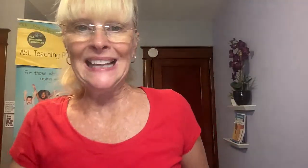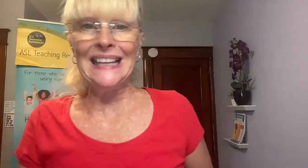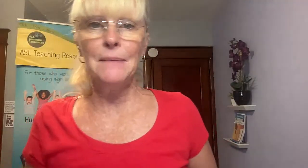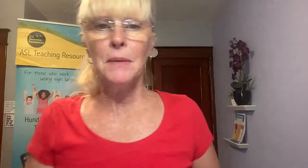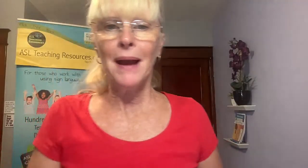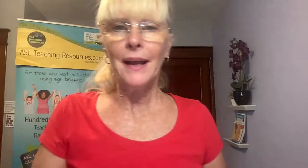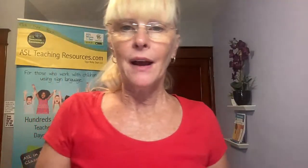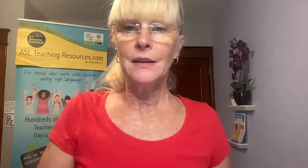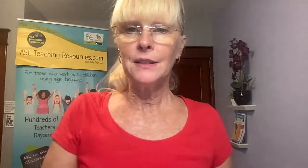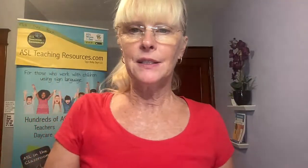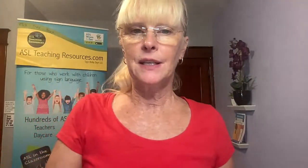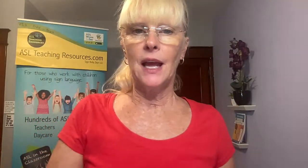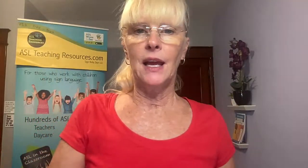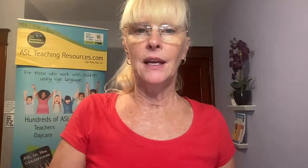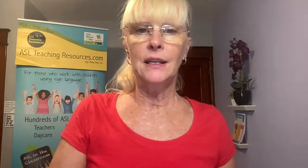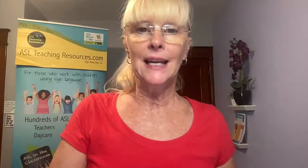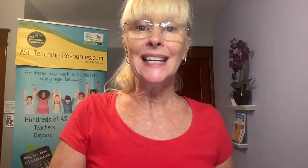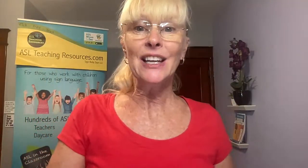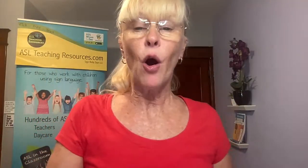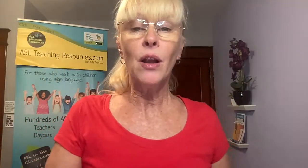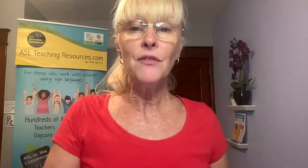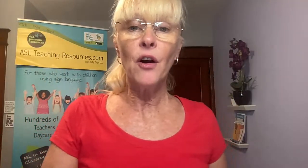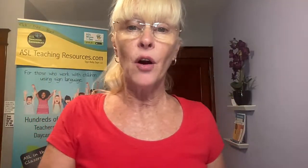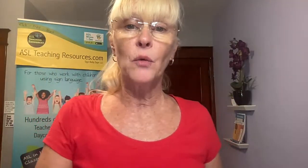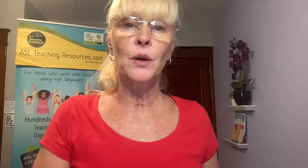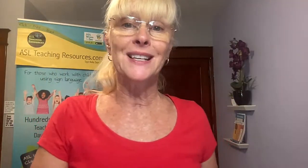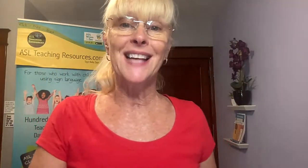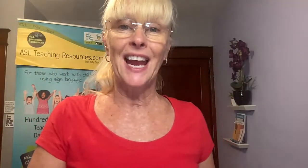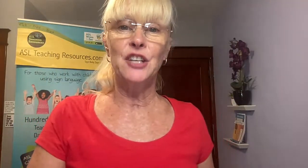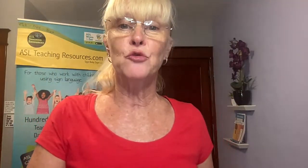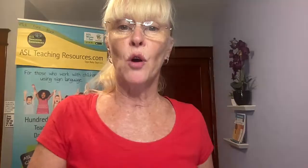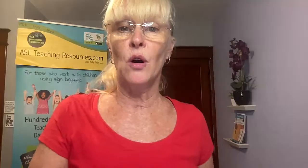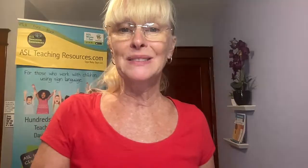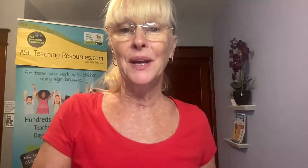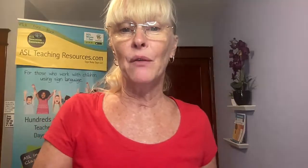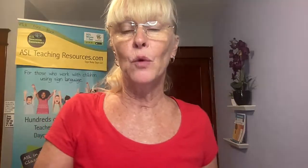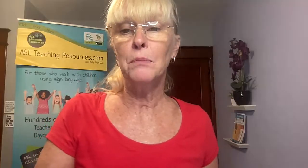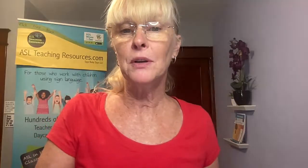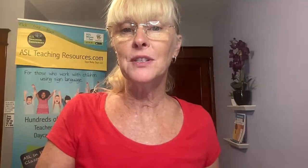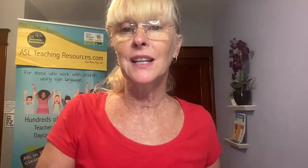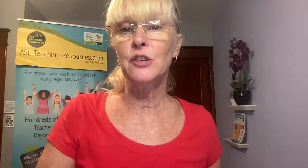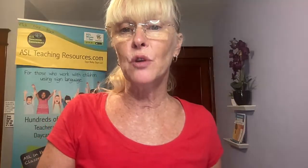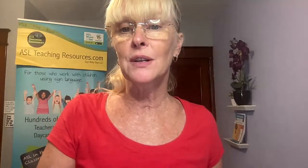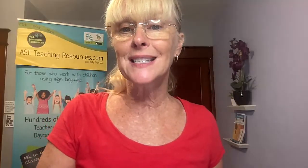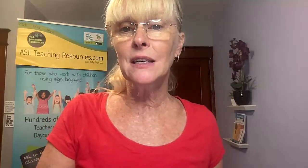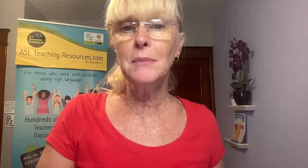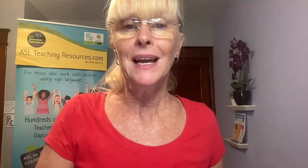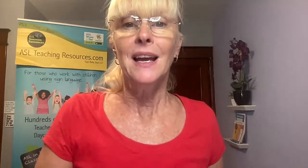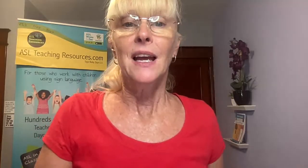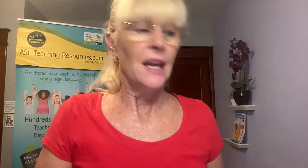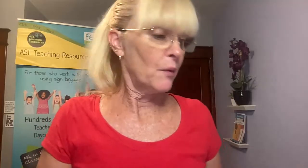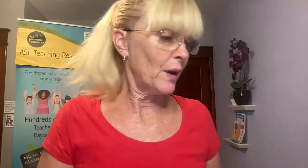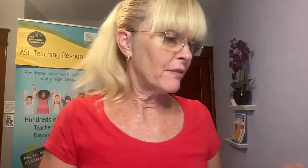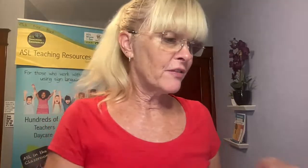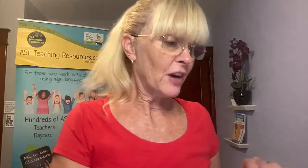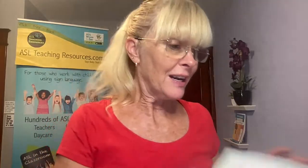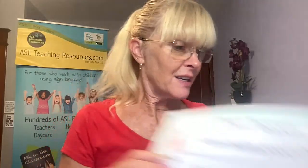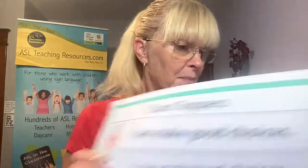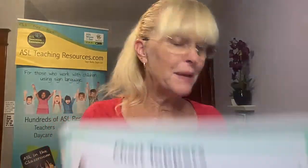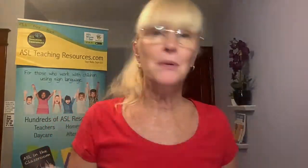Let me back out. And again, all of our artwork is hand drawn. We have one person that draws them, and we have a variety of people that